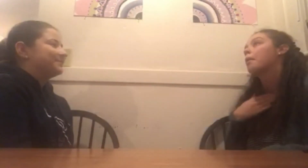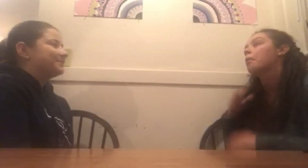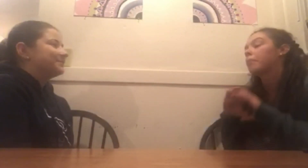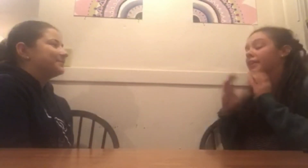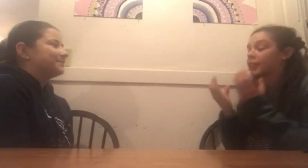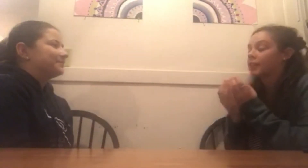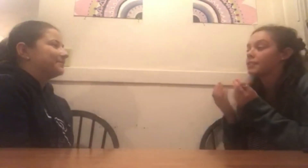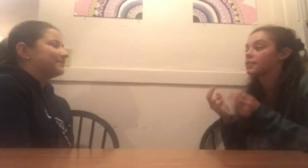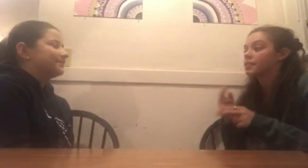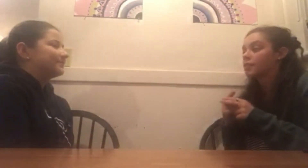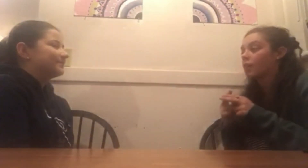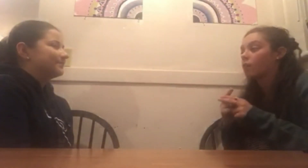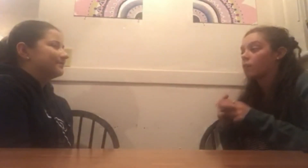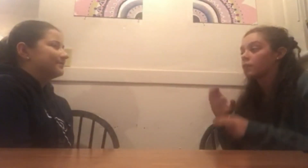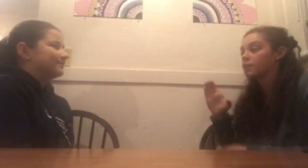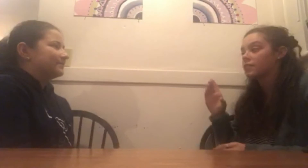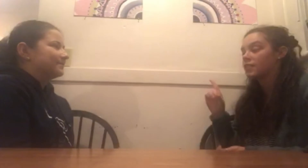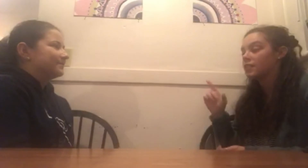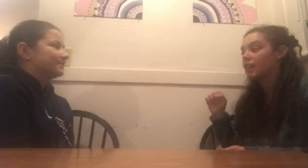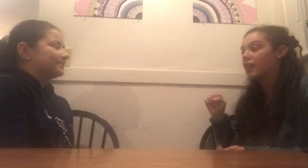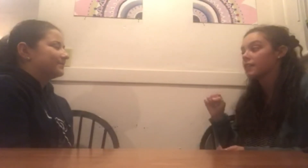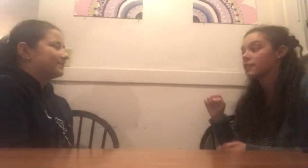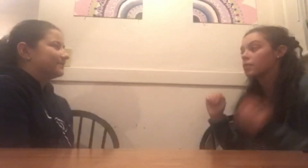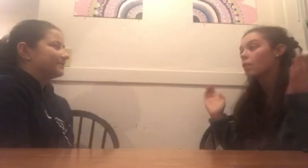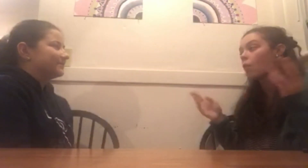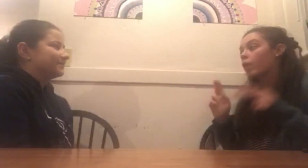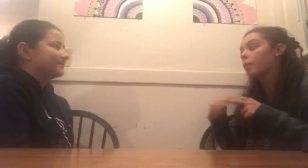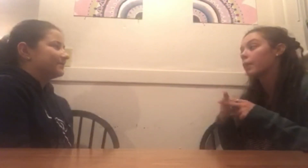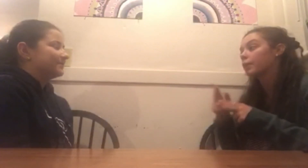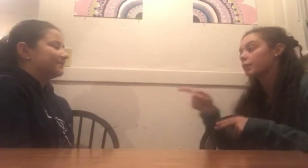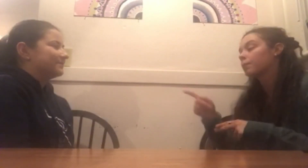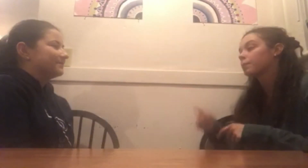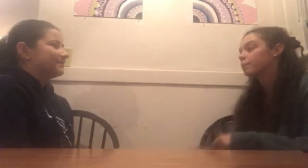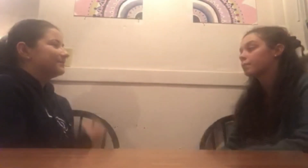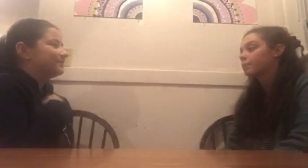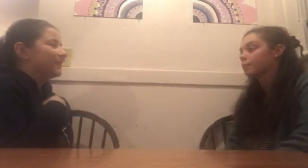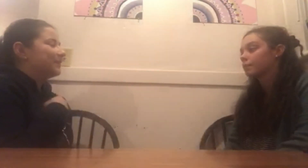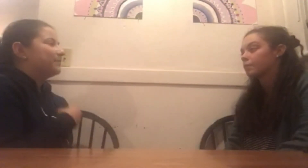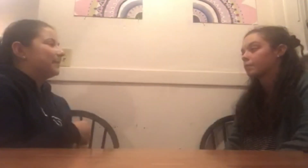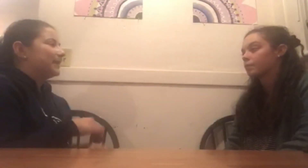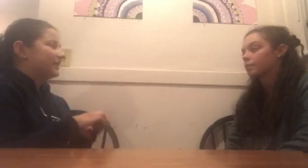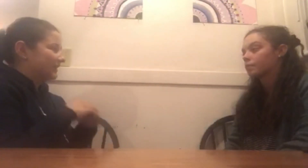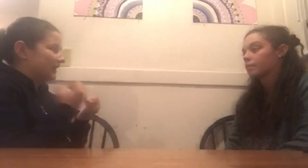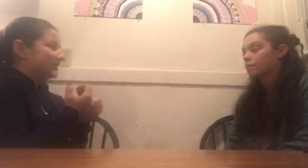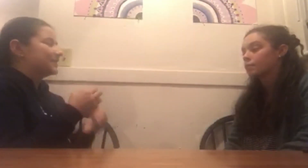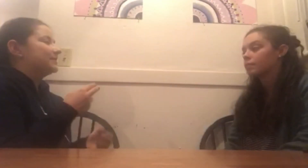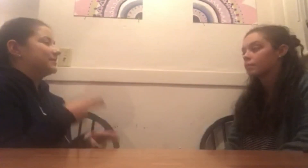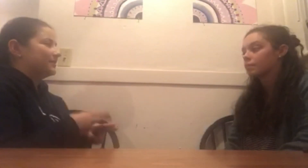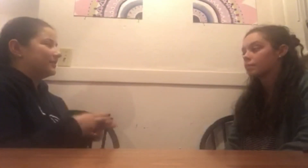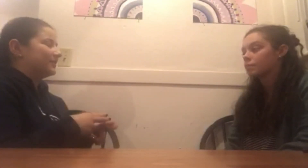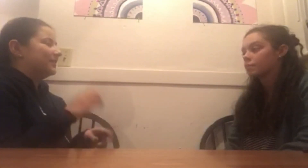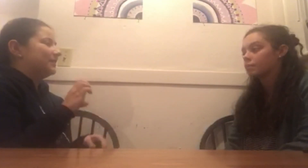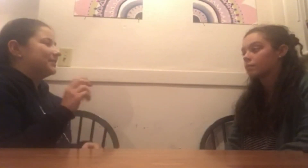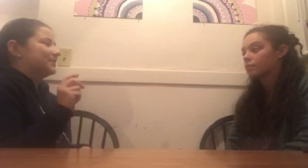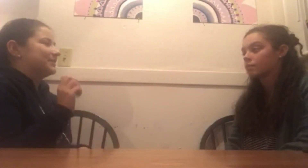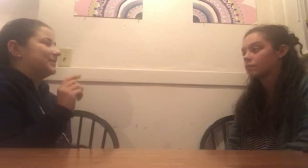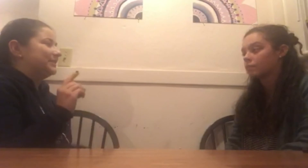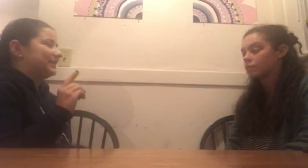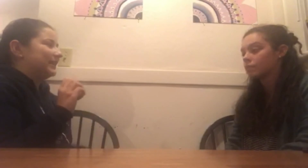My class is called CDS. What about you? My class is called